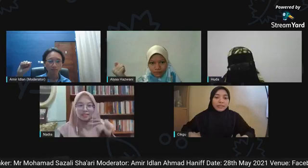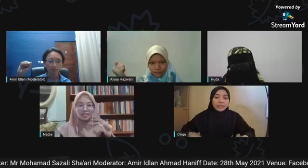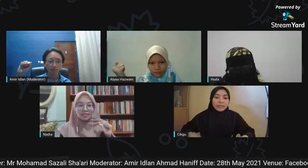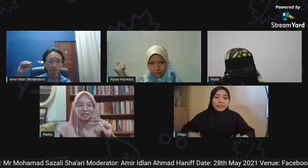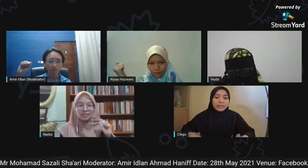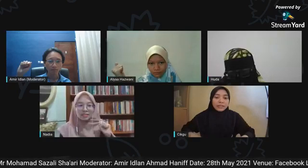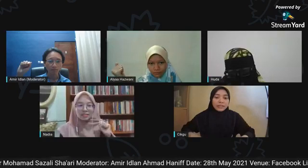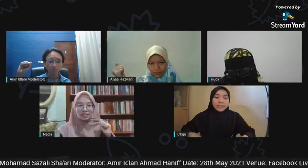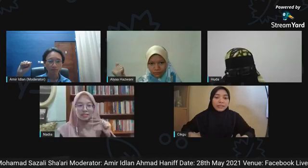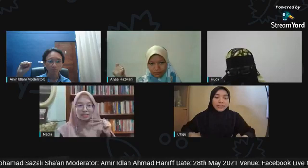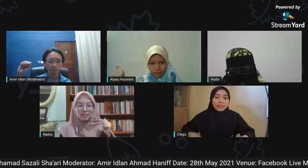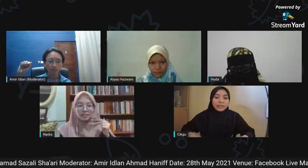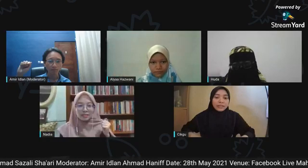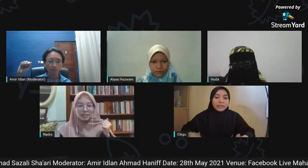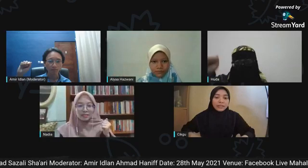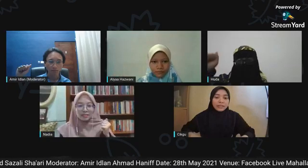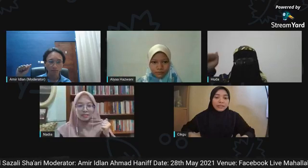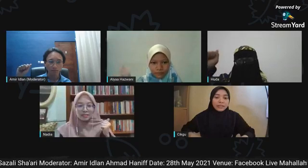Okay.